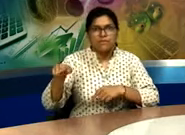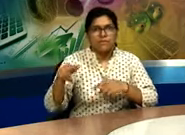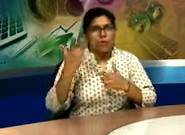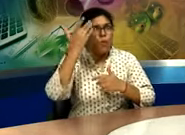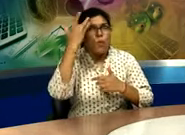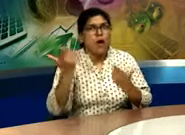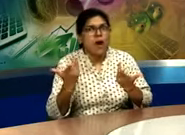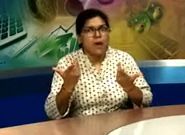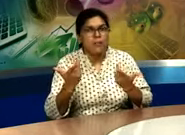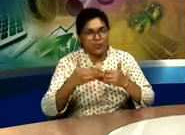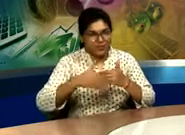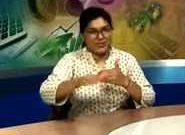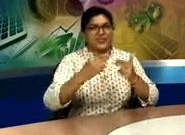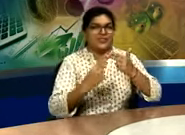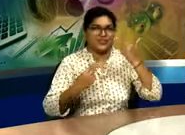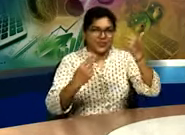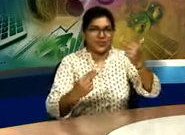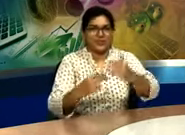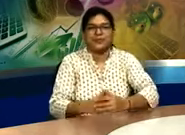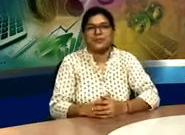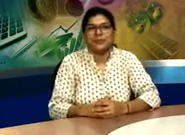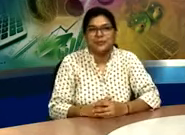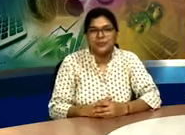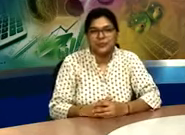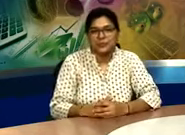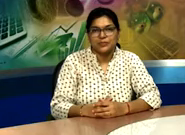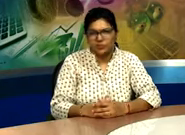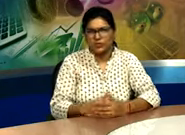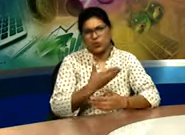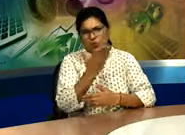We will read the reason in the comprehension.